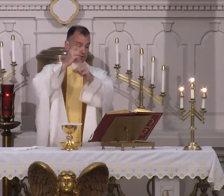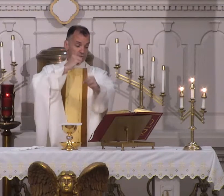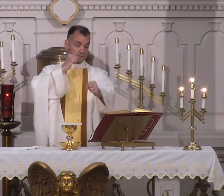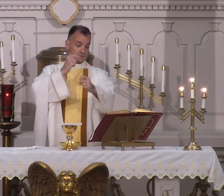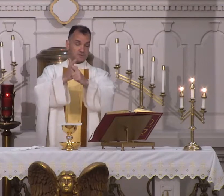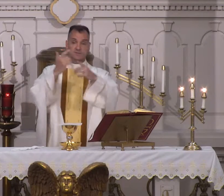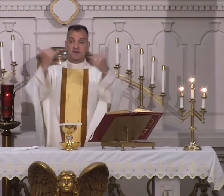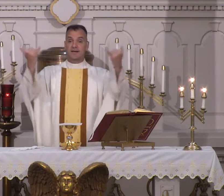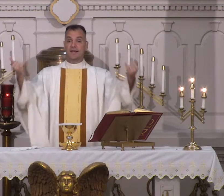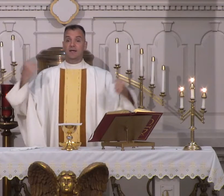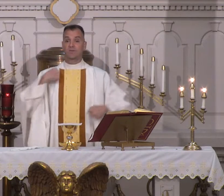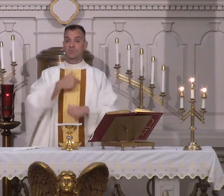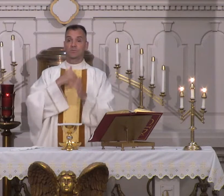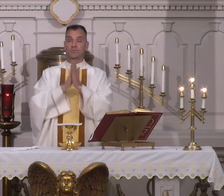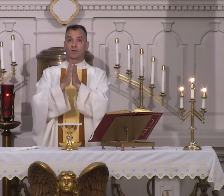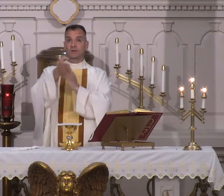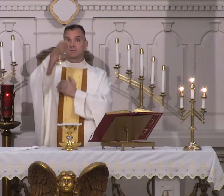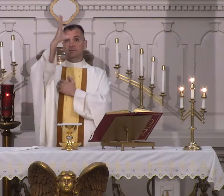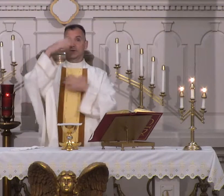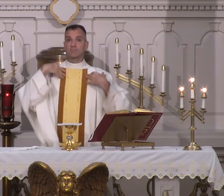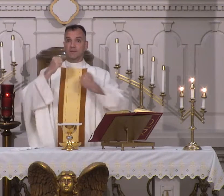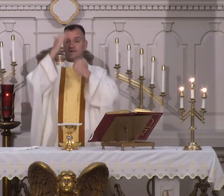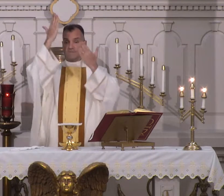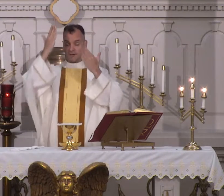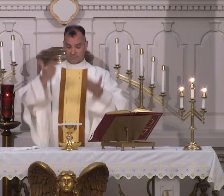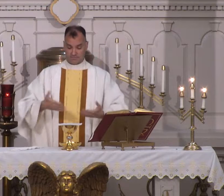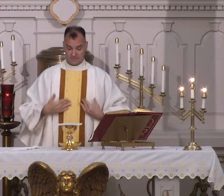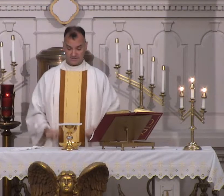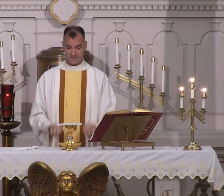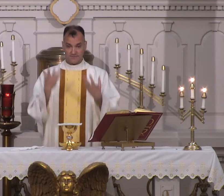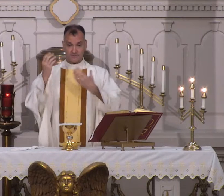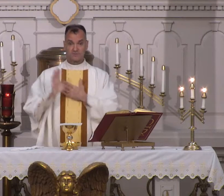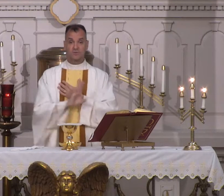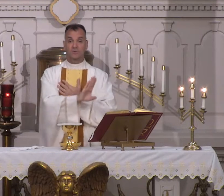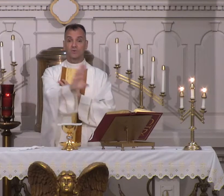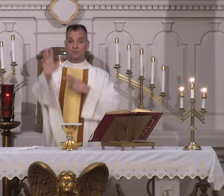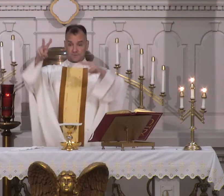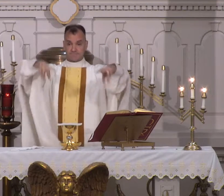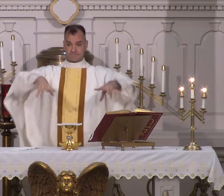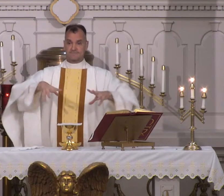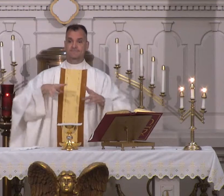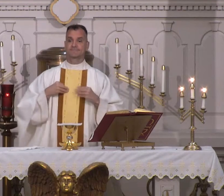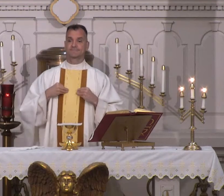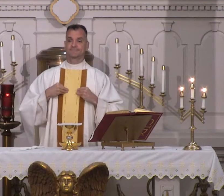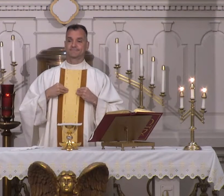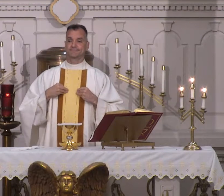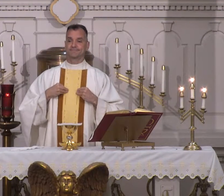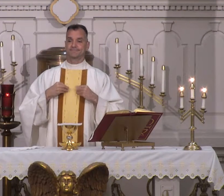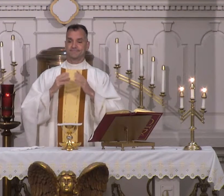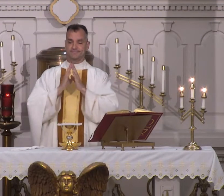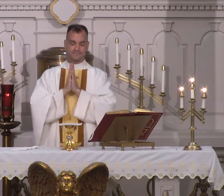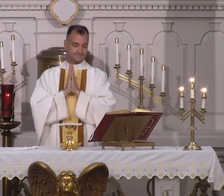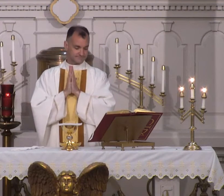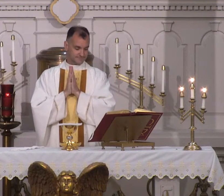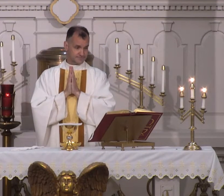Pray, brothers and sisters, that my sacrifice and yours may be acceptable to God, the Almighty Father.